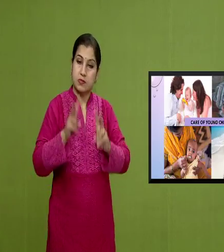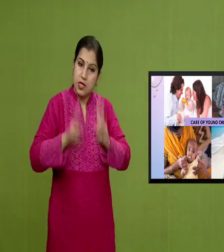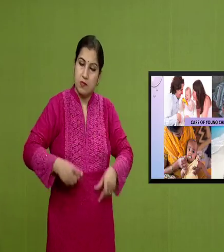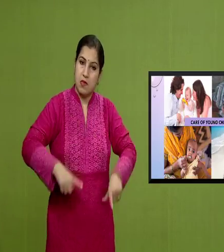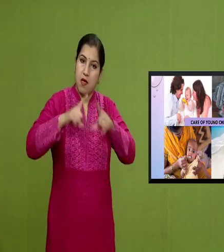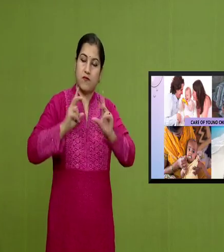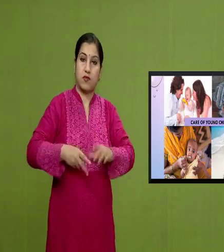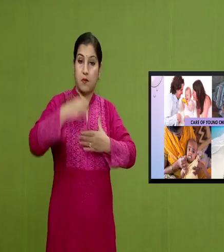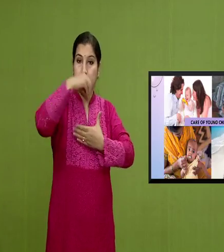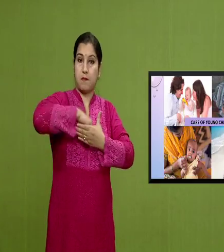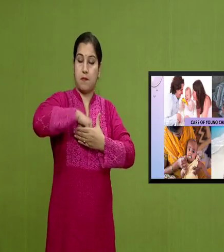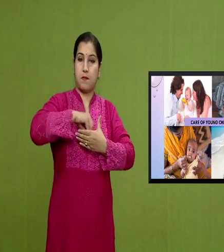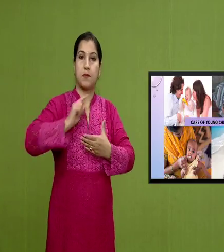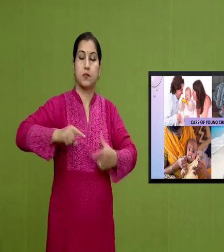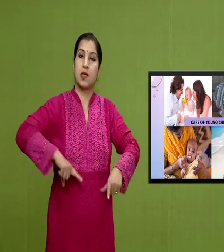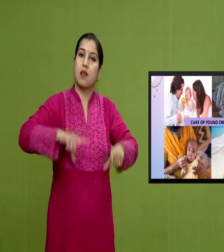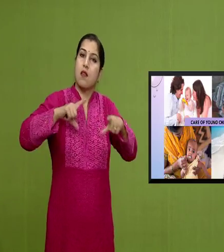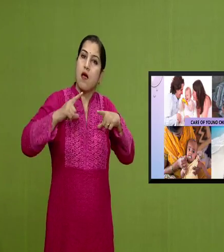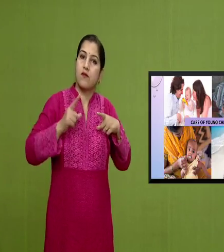with the person throughout life.